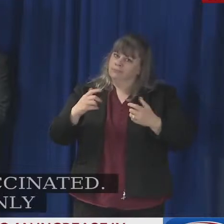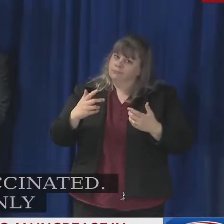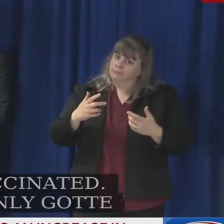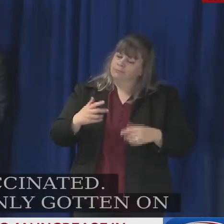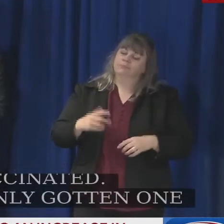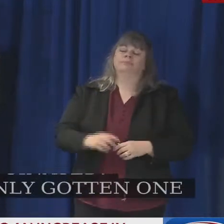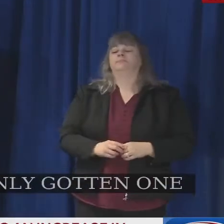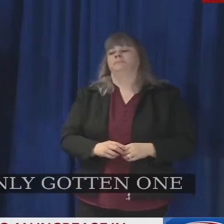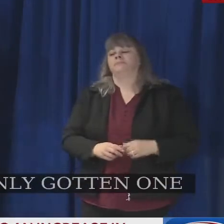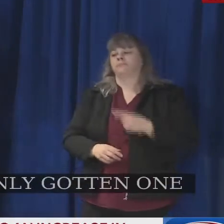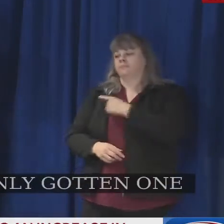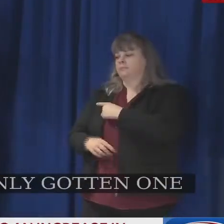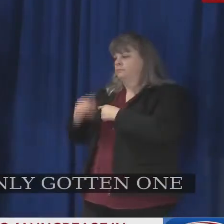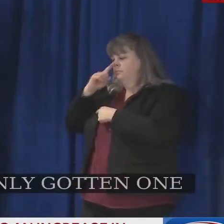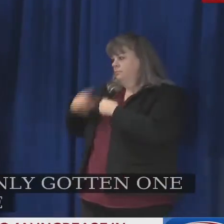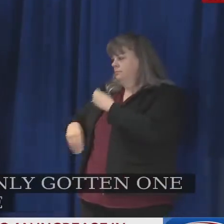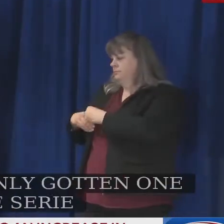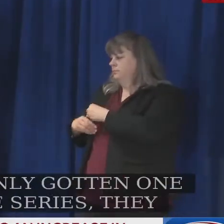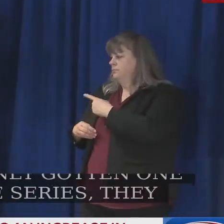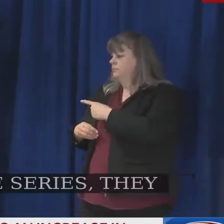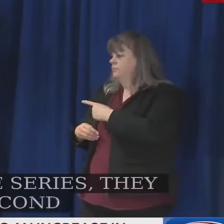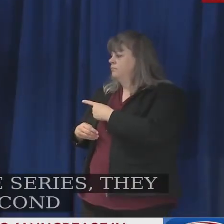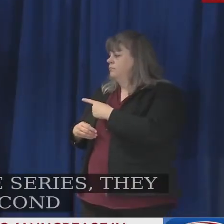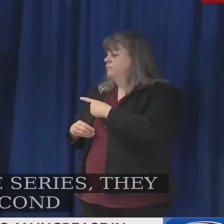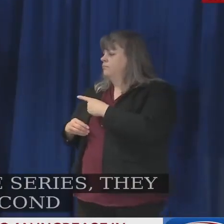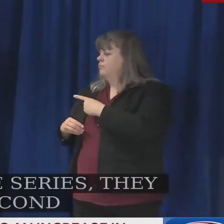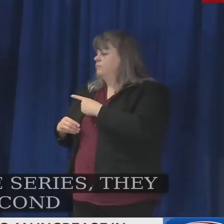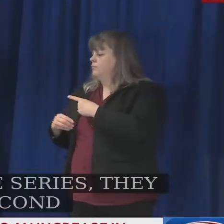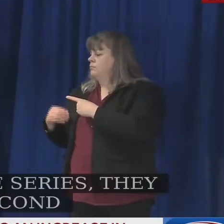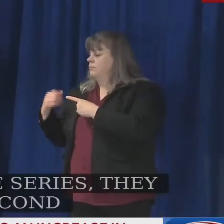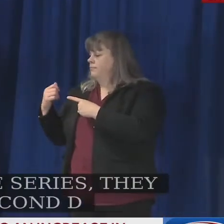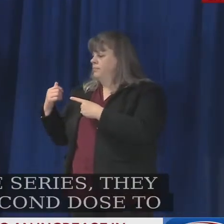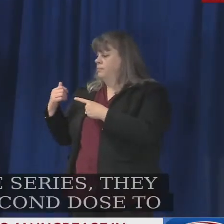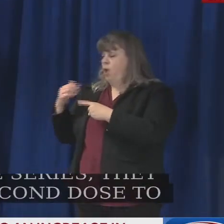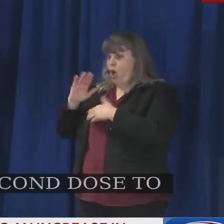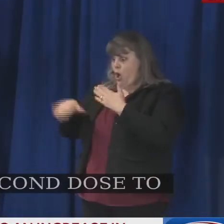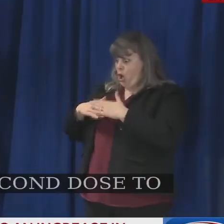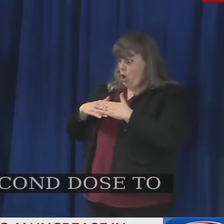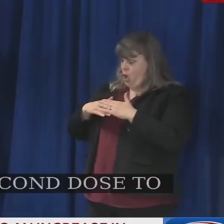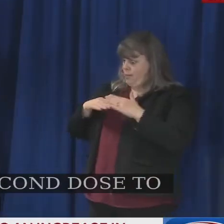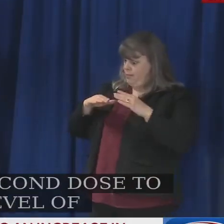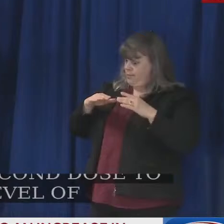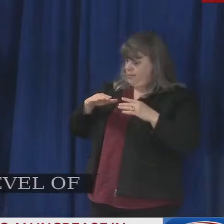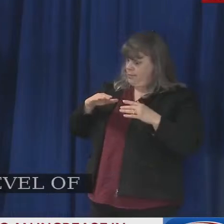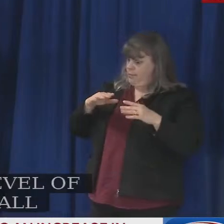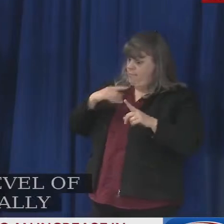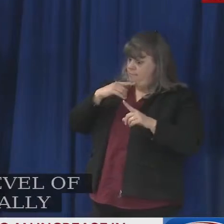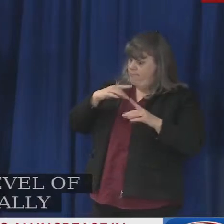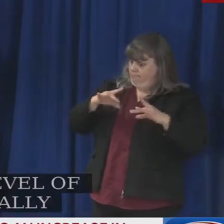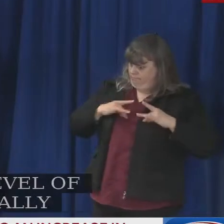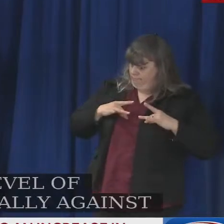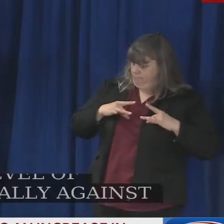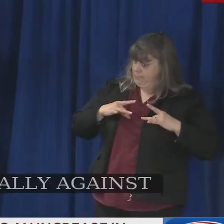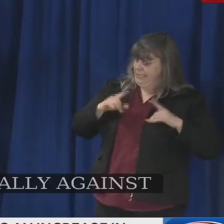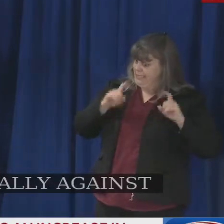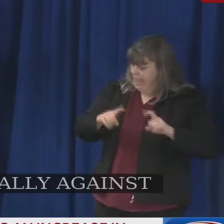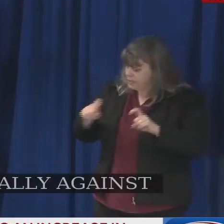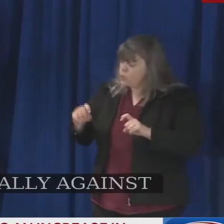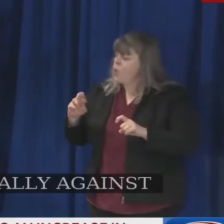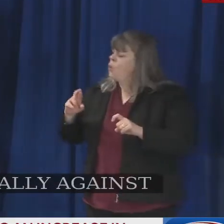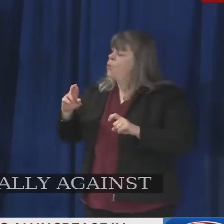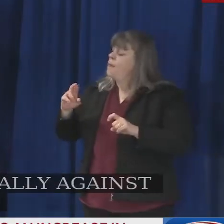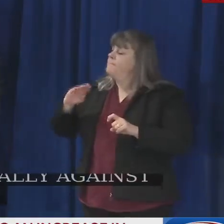variant. If I could, Dr. Chin, are all cases tested for this genomic sequencing, or do we know what percentage are actually